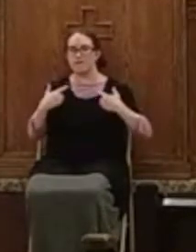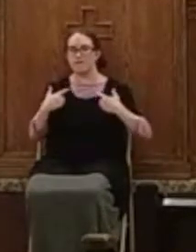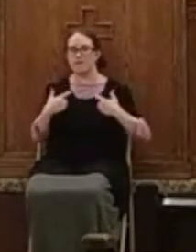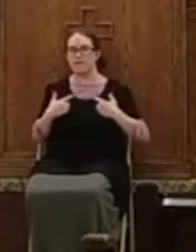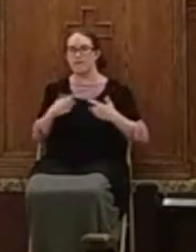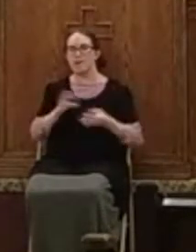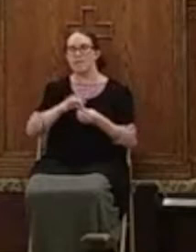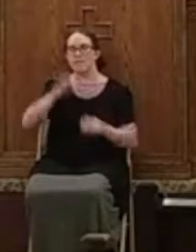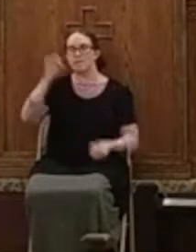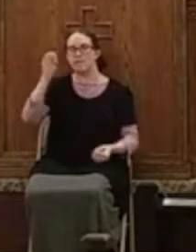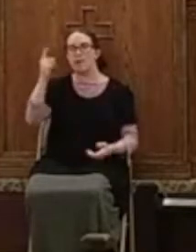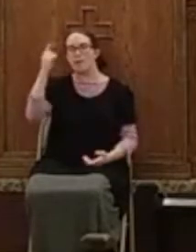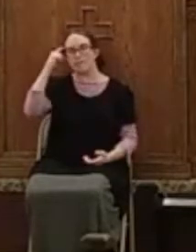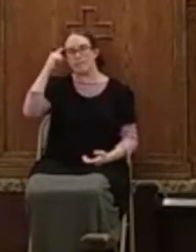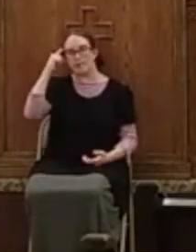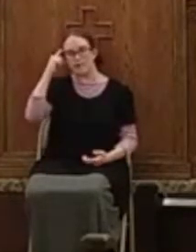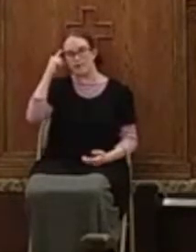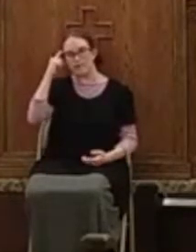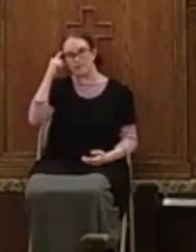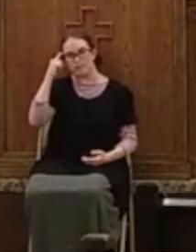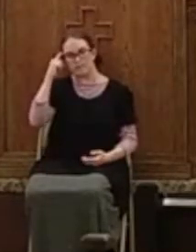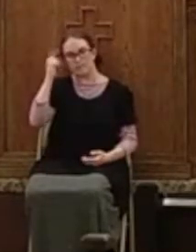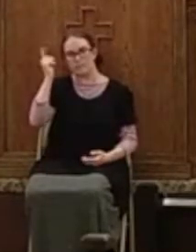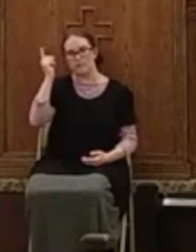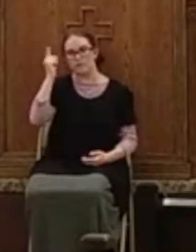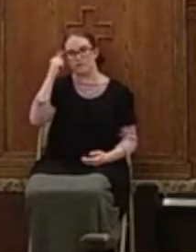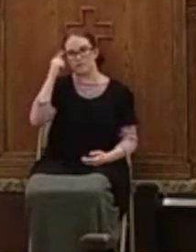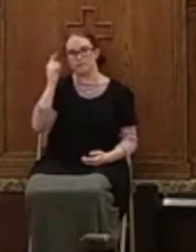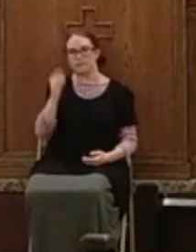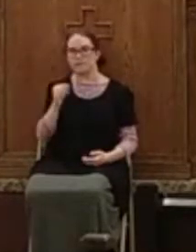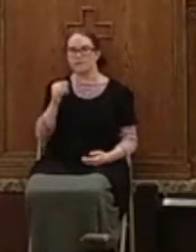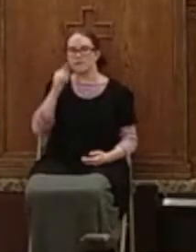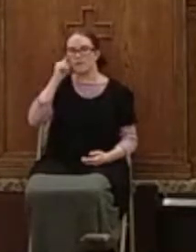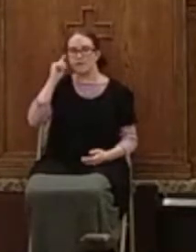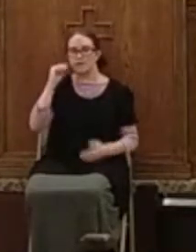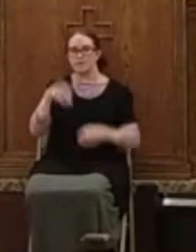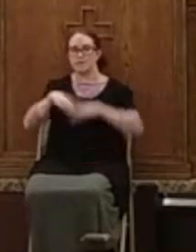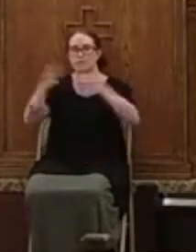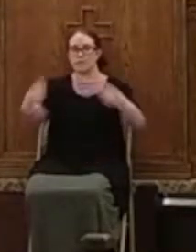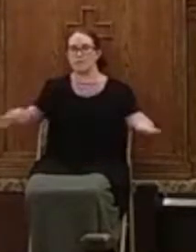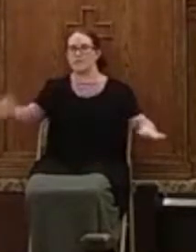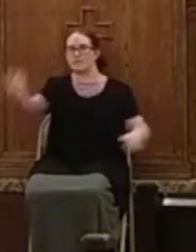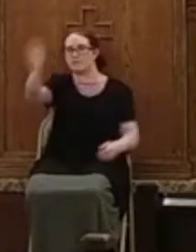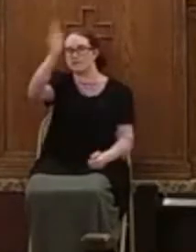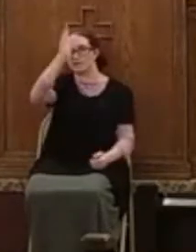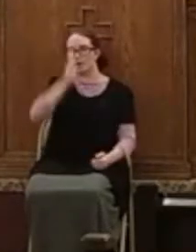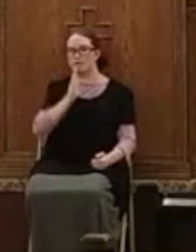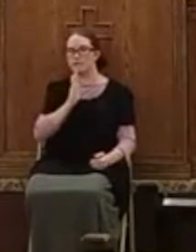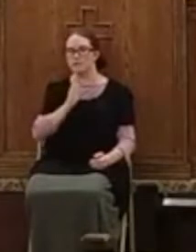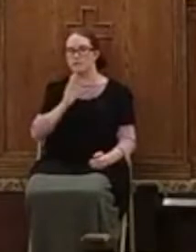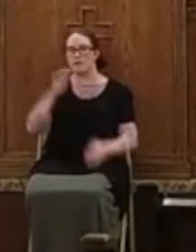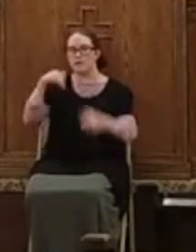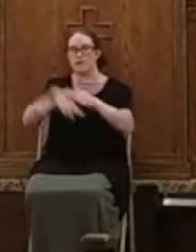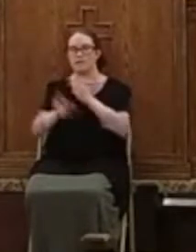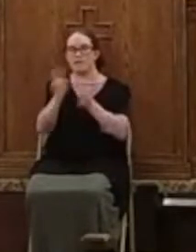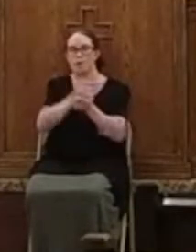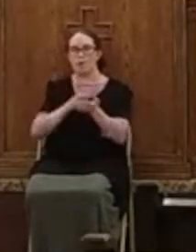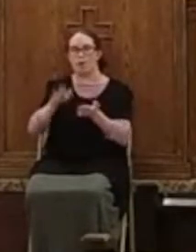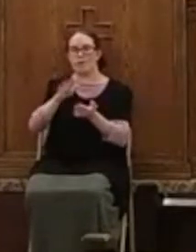in my spirit, in my mind, in my conscience, amen, I'm going to the presence of God.